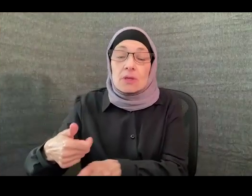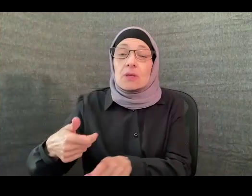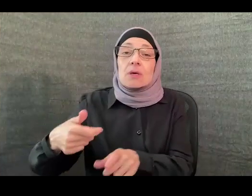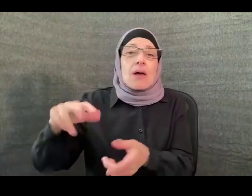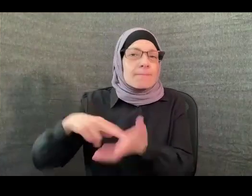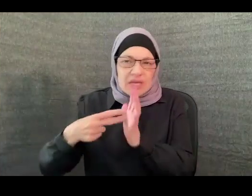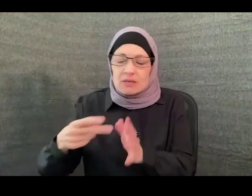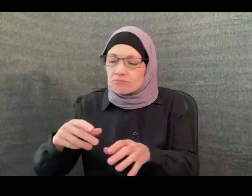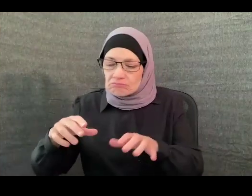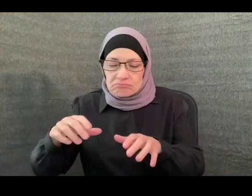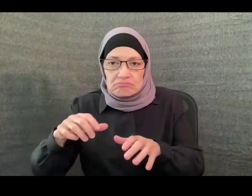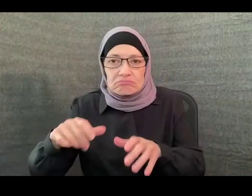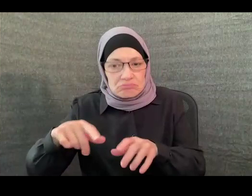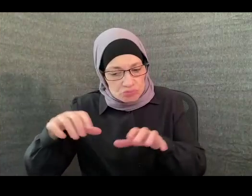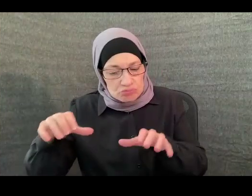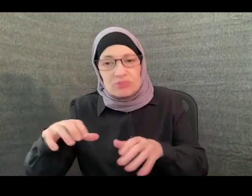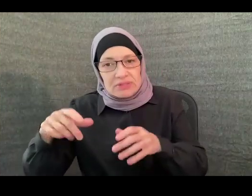Allah.